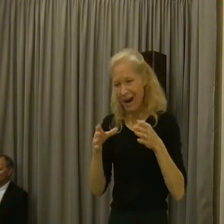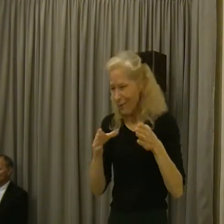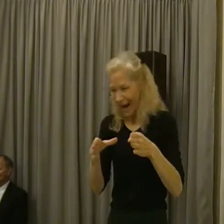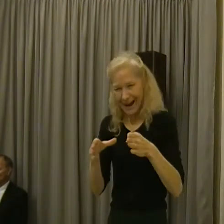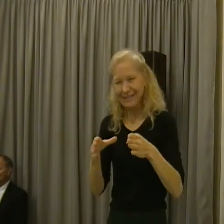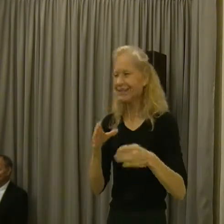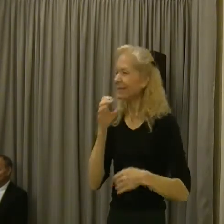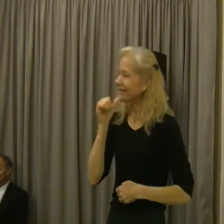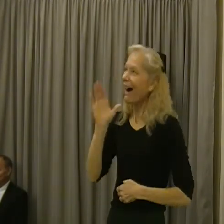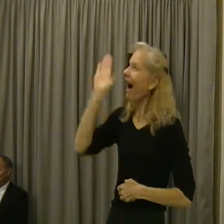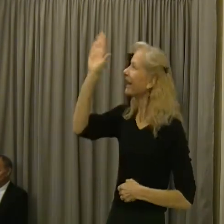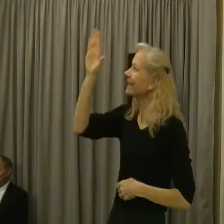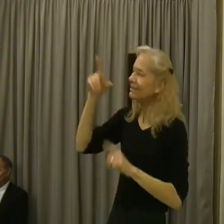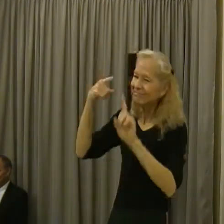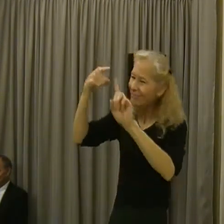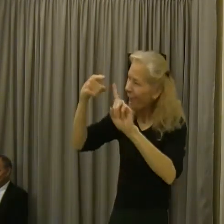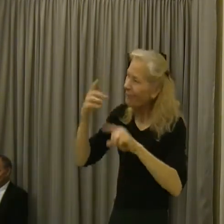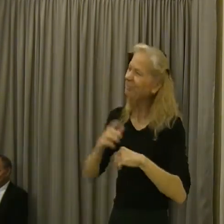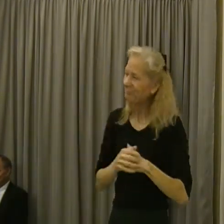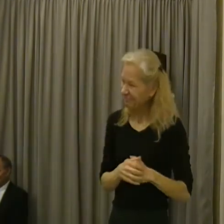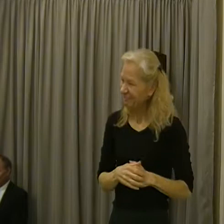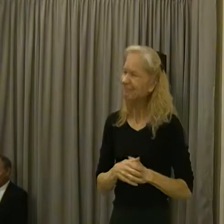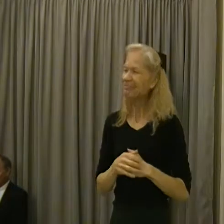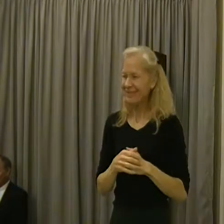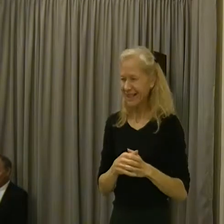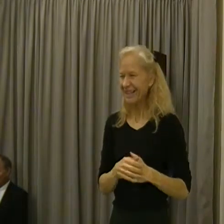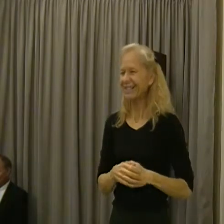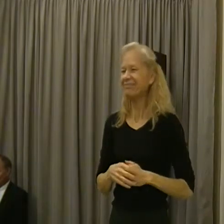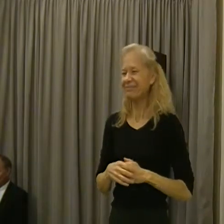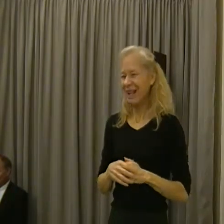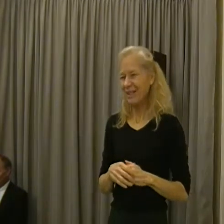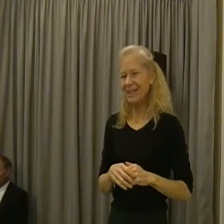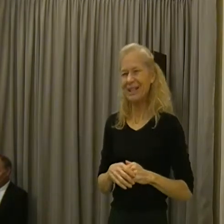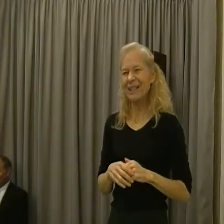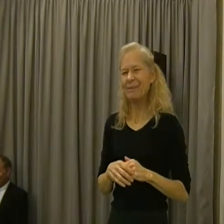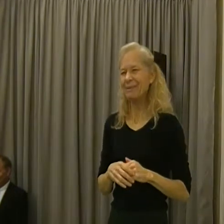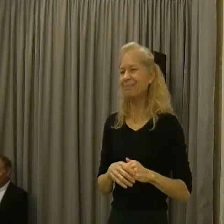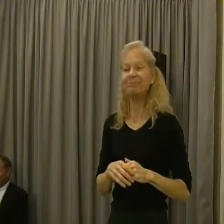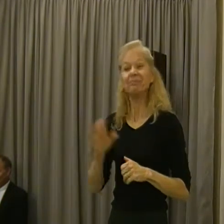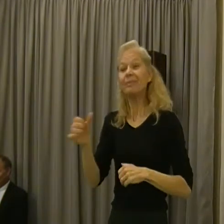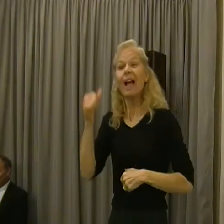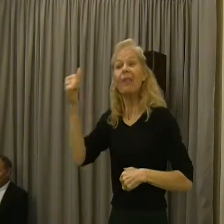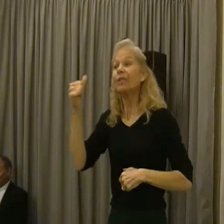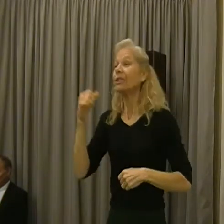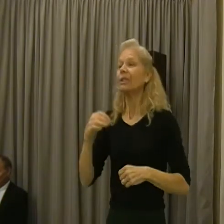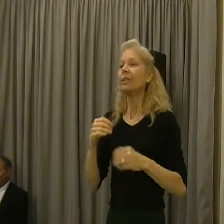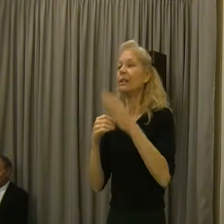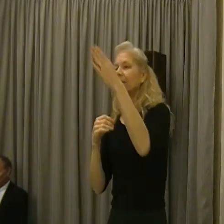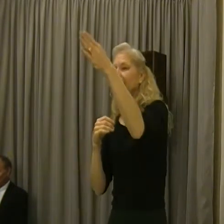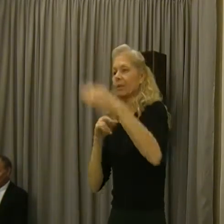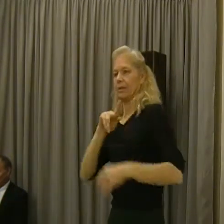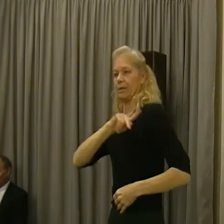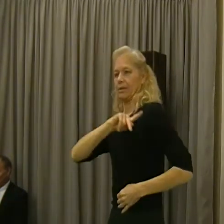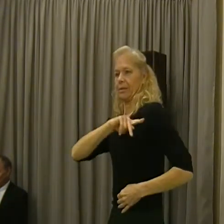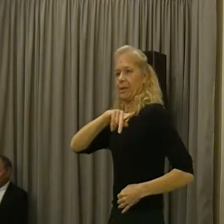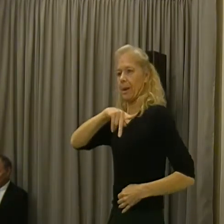All right. Anybody else? Praises? Apples? Scott? You know, the Lord has just shown me so